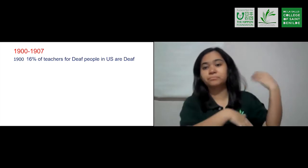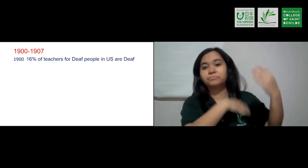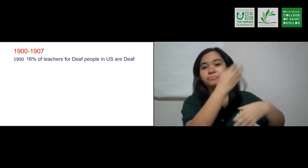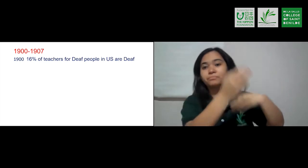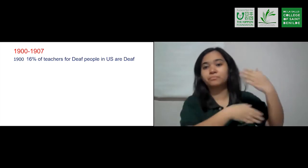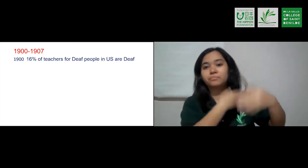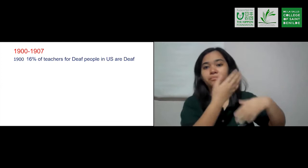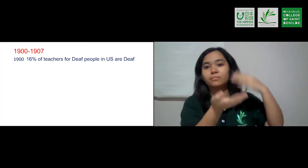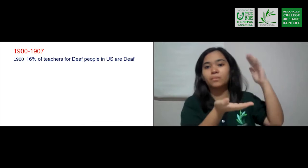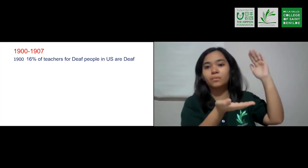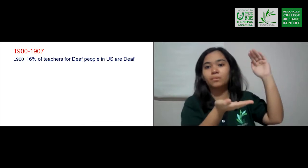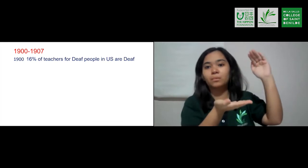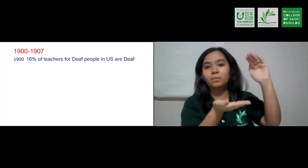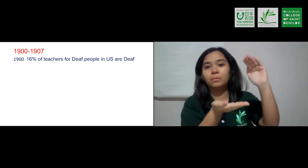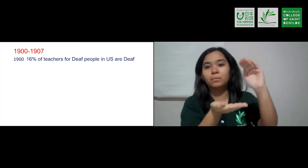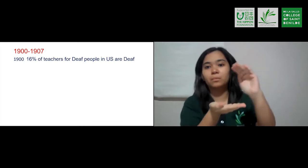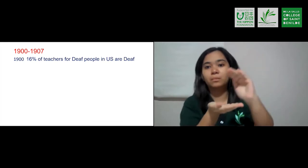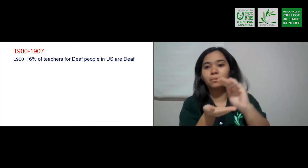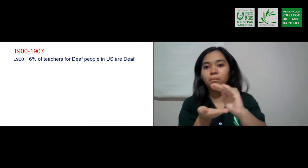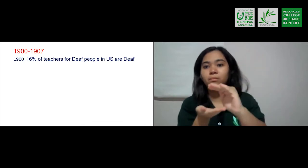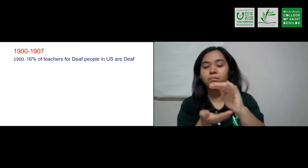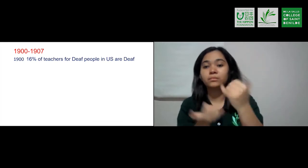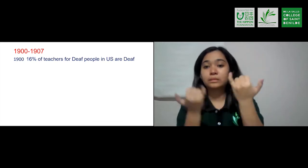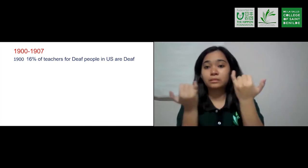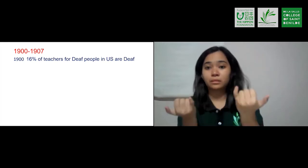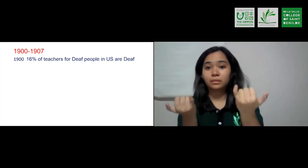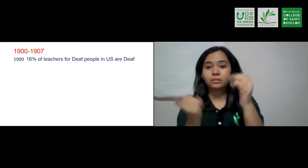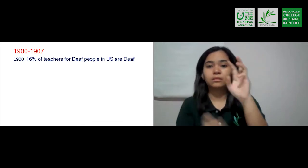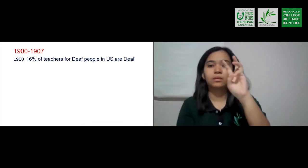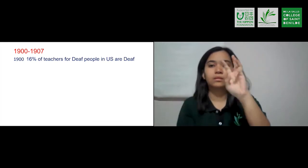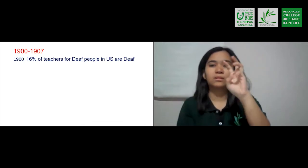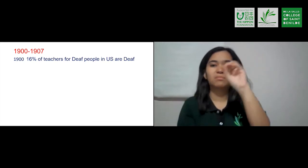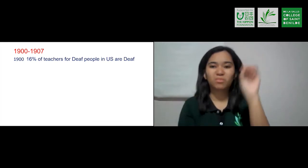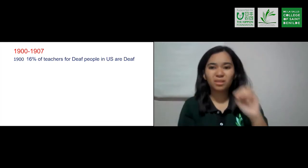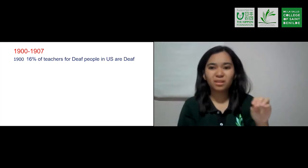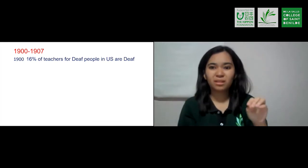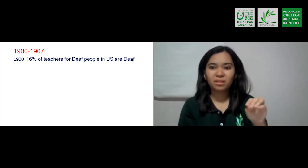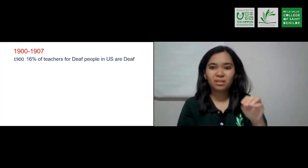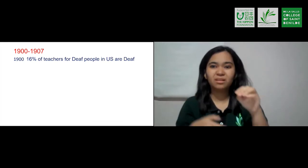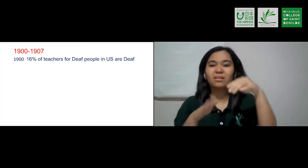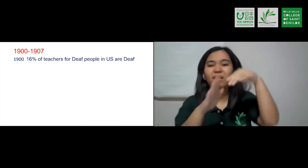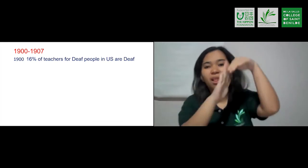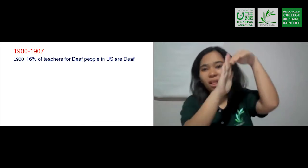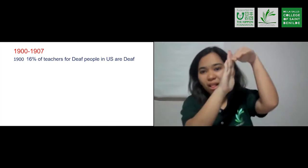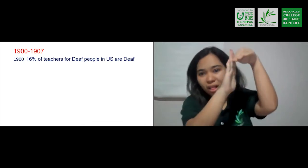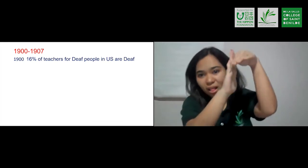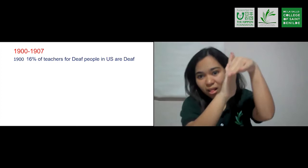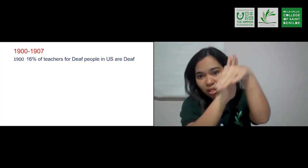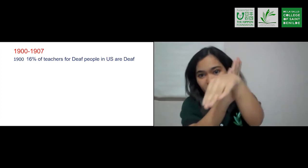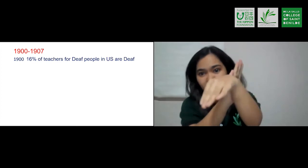There was a lot of deaf teachers at that time, and we saw that there was a decline in the 16